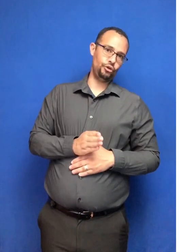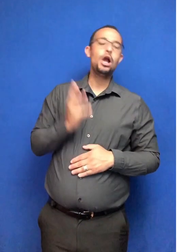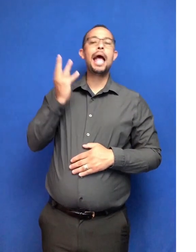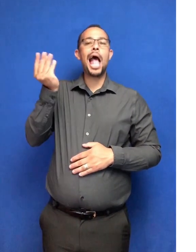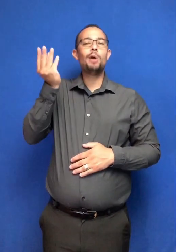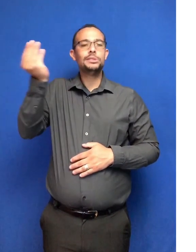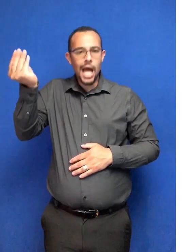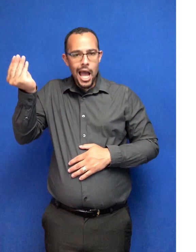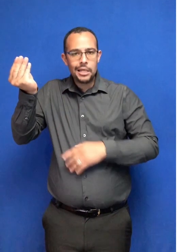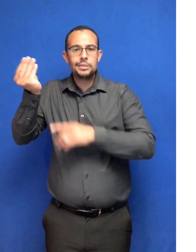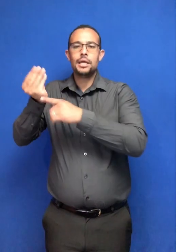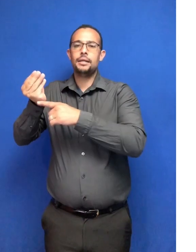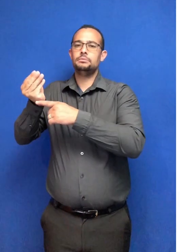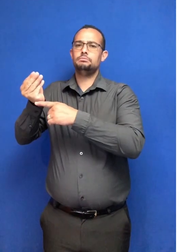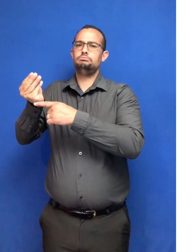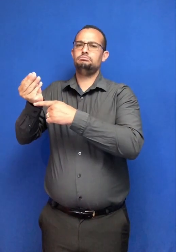toxic fumes to come into the house.